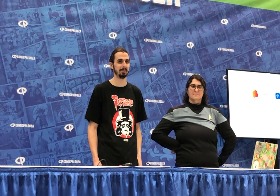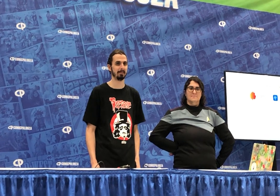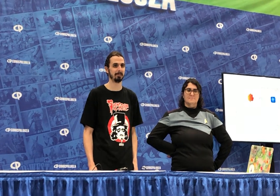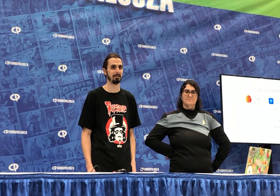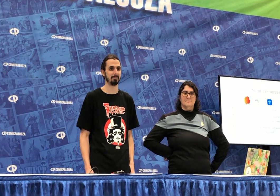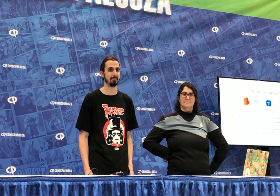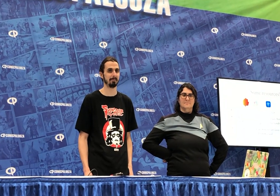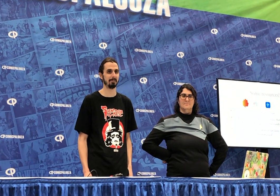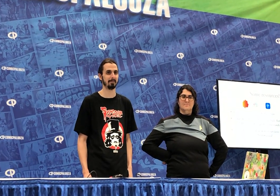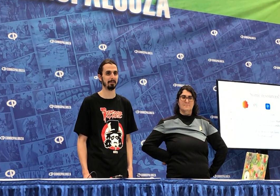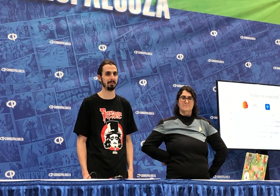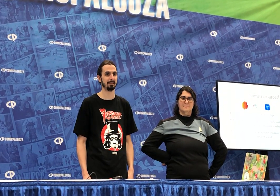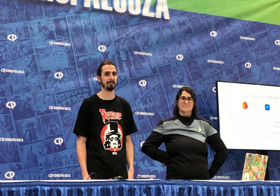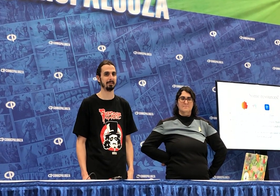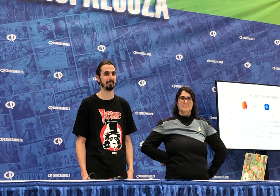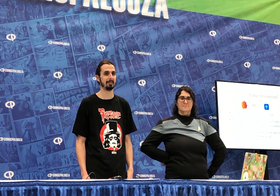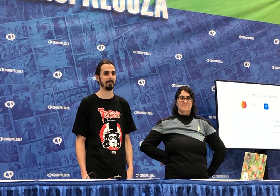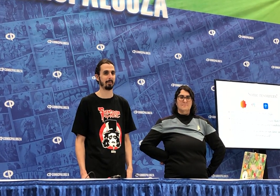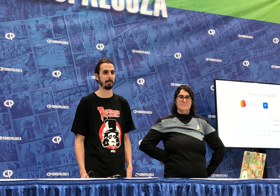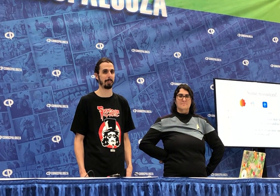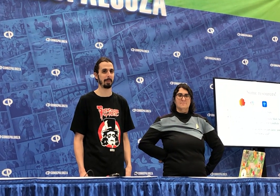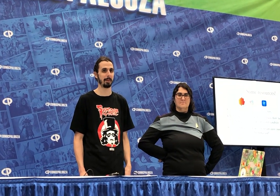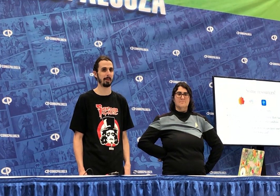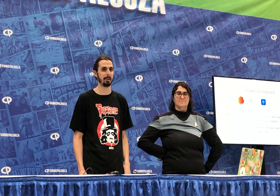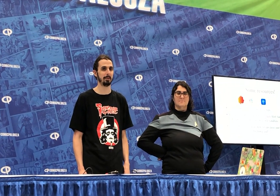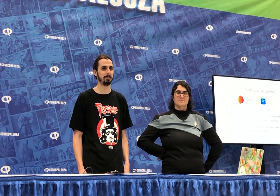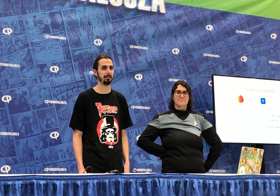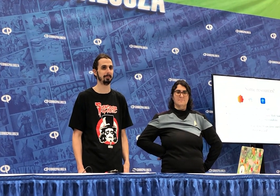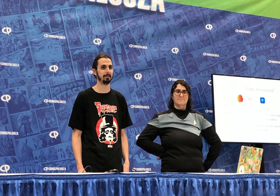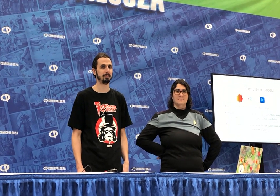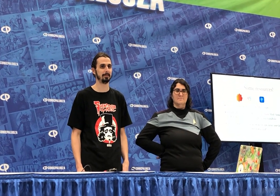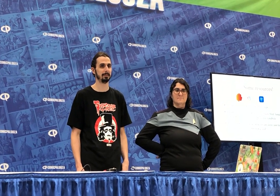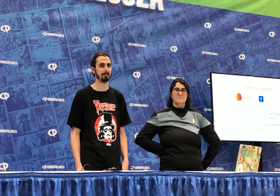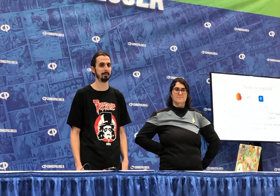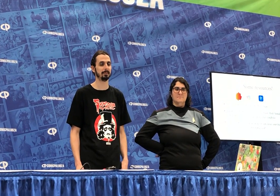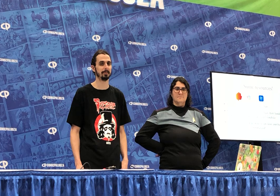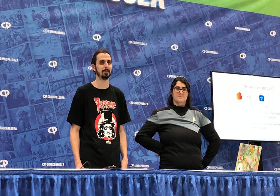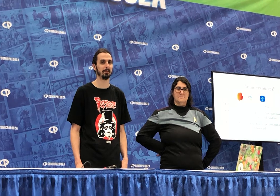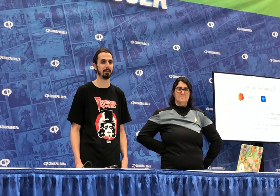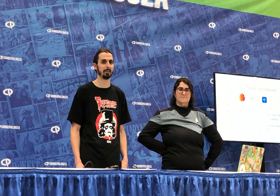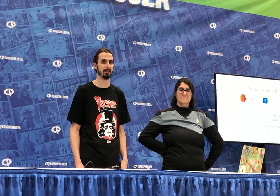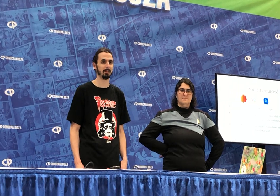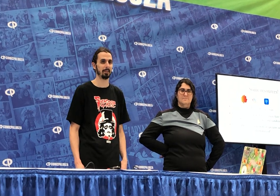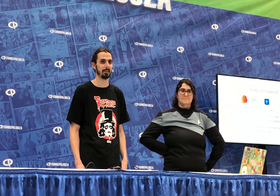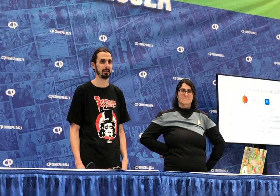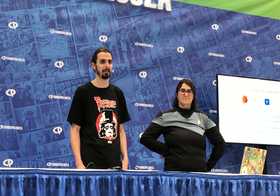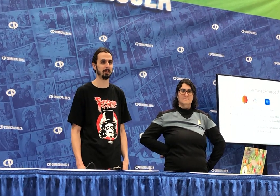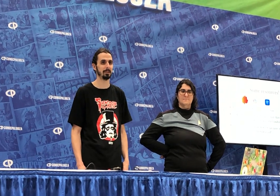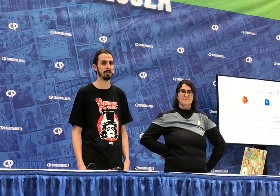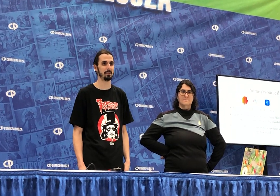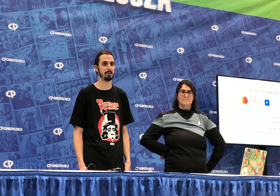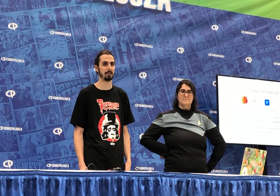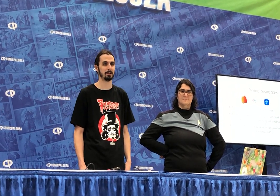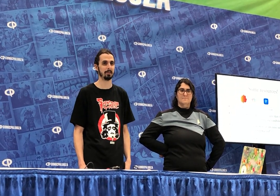North Harris, Houston Community College, and then U of H, but I work for Lone Star College Sci-Fair.